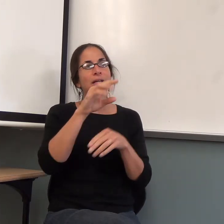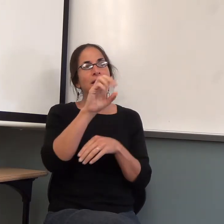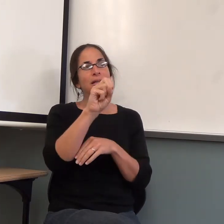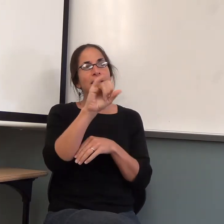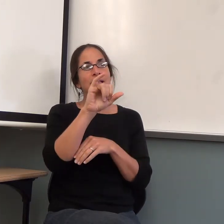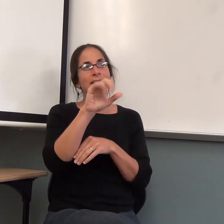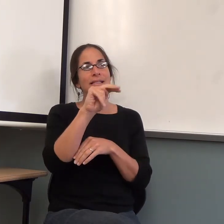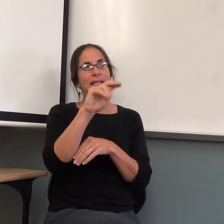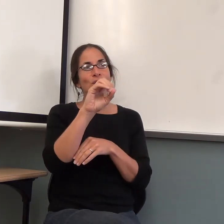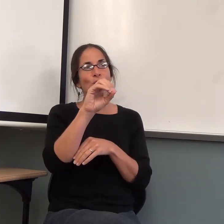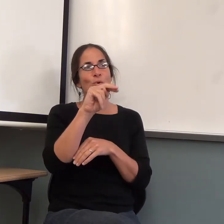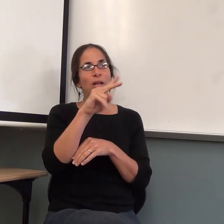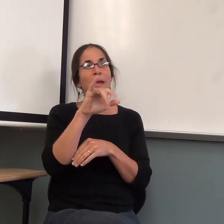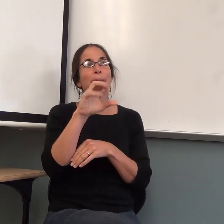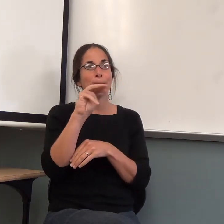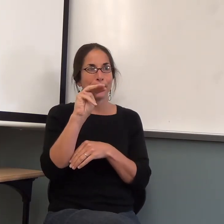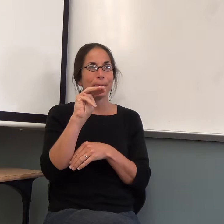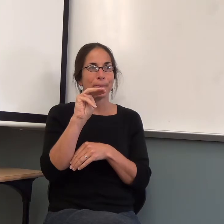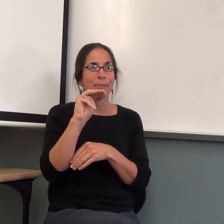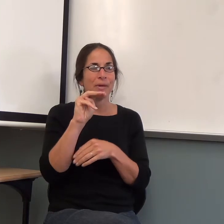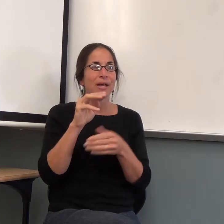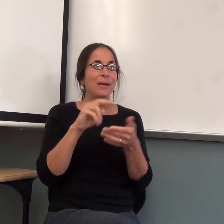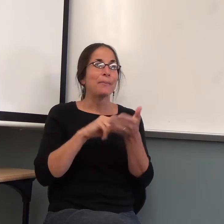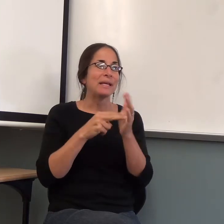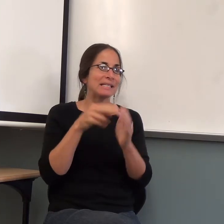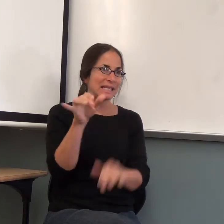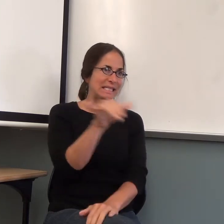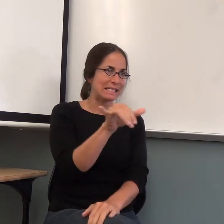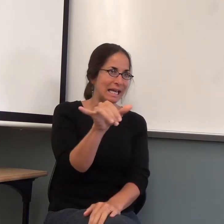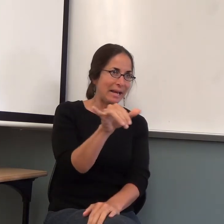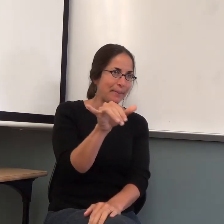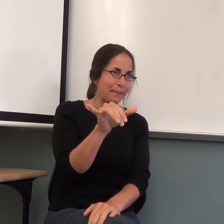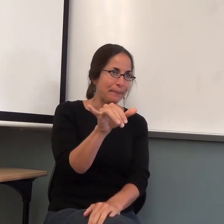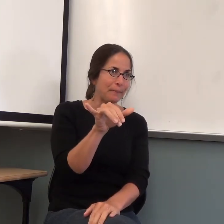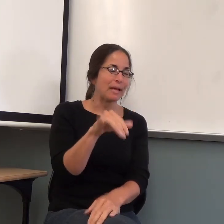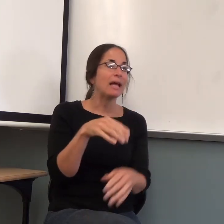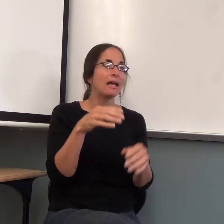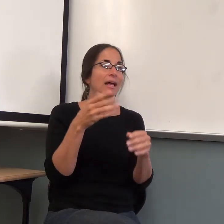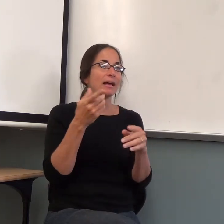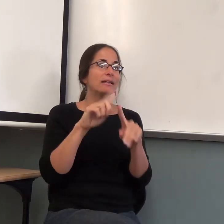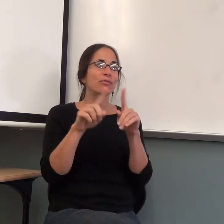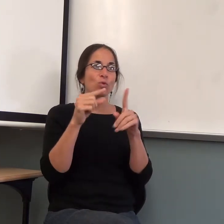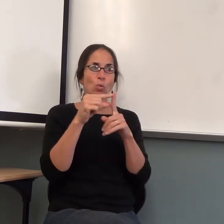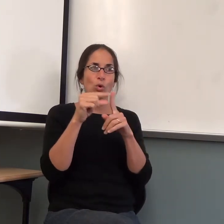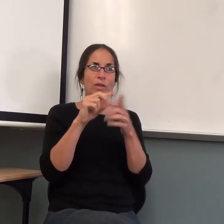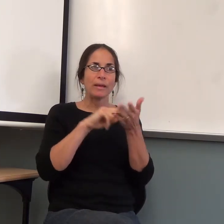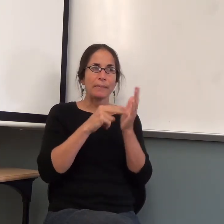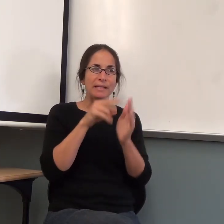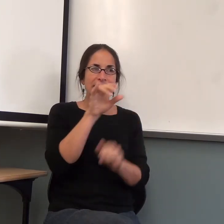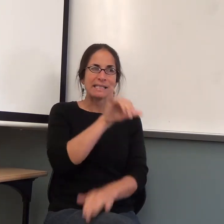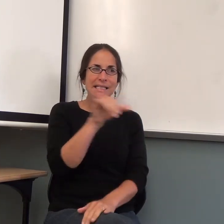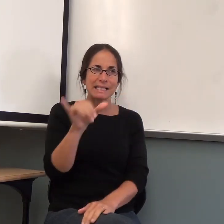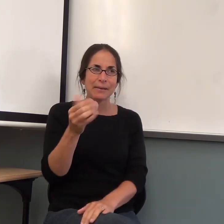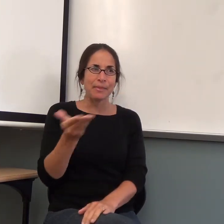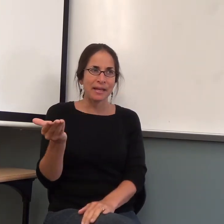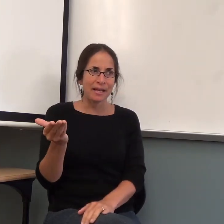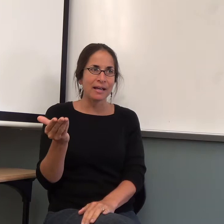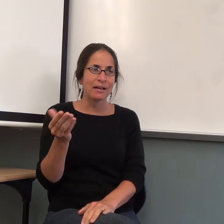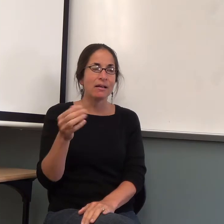into what that means later, but that means they're the same. They are a different word that means the same thing. So comprehension